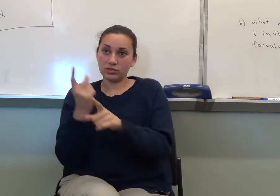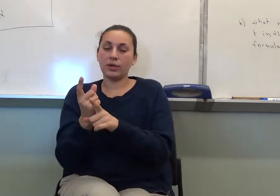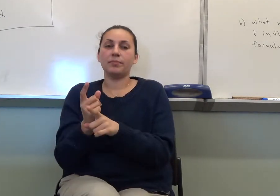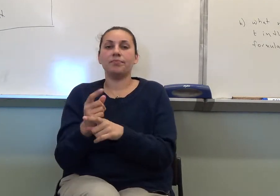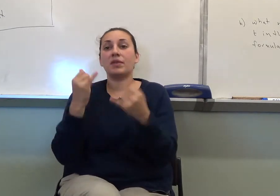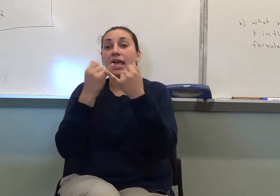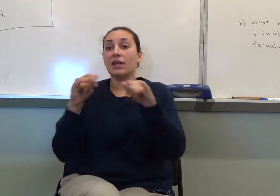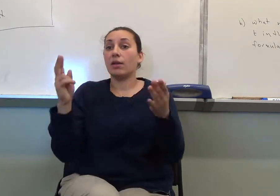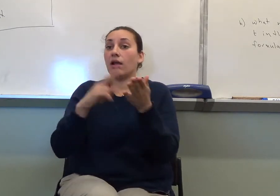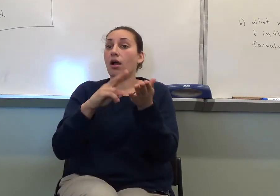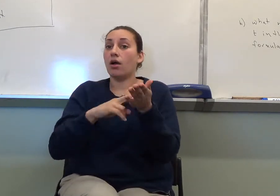$79 to